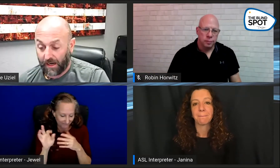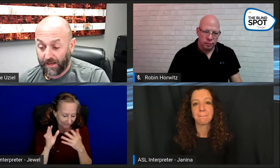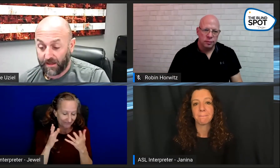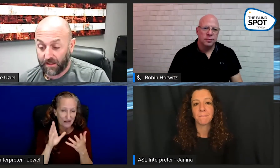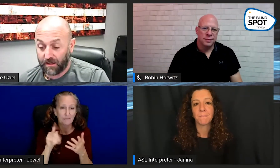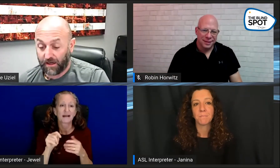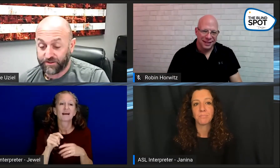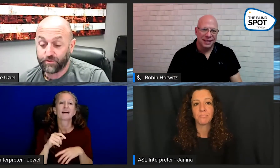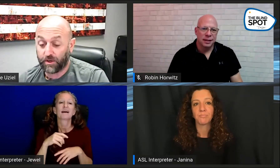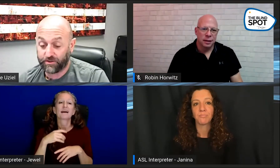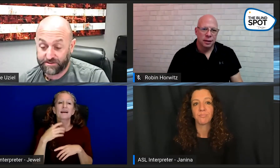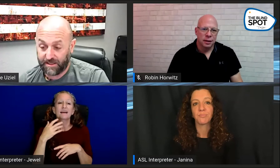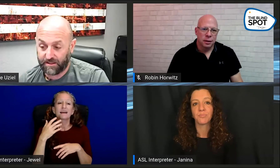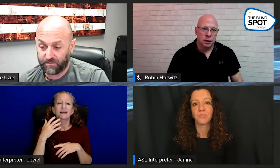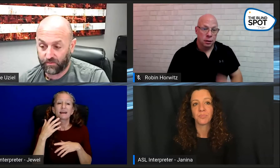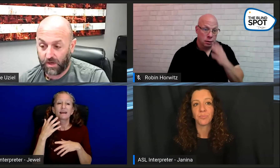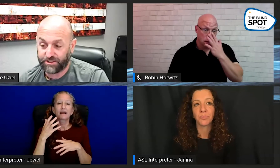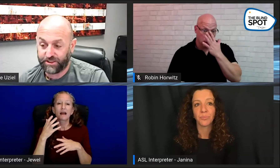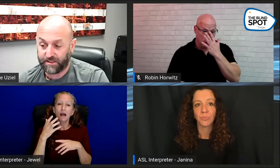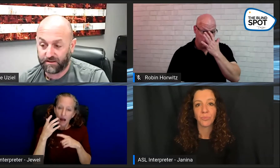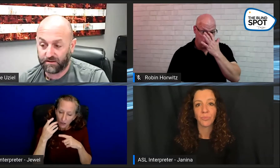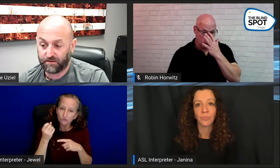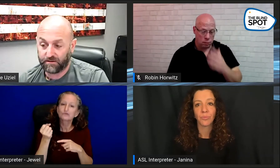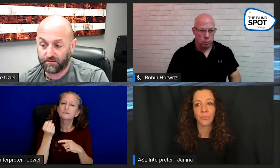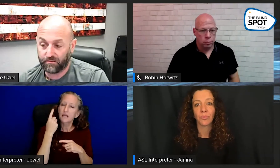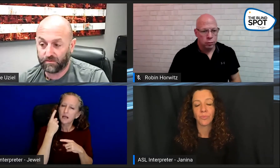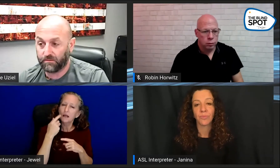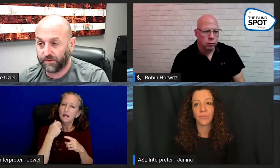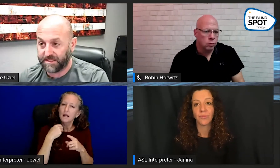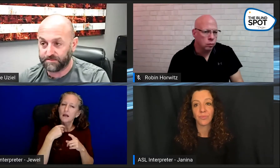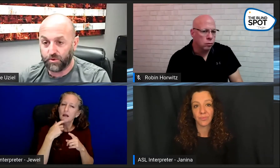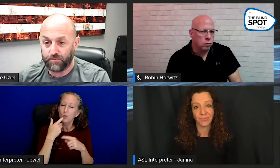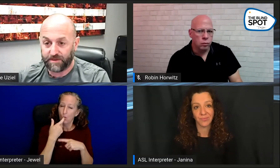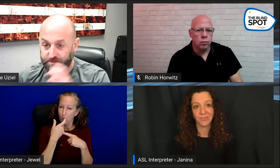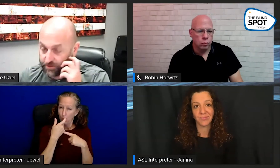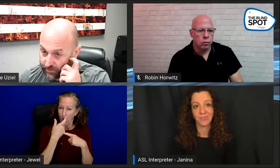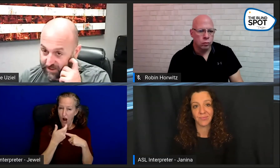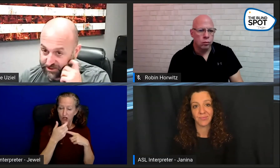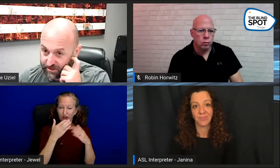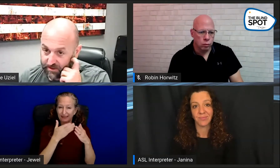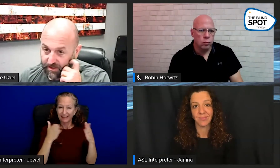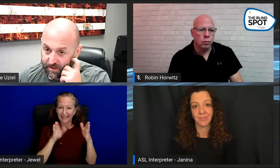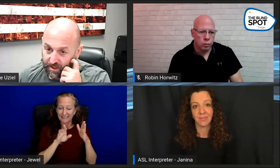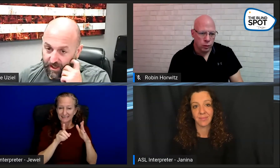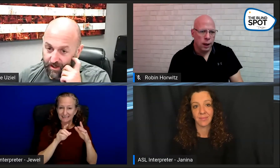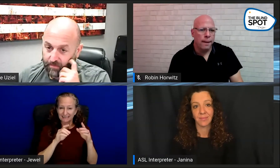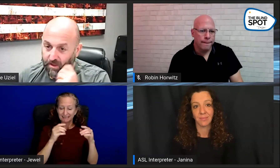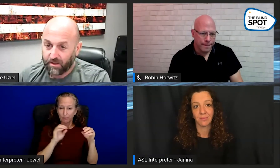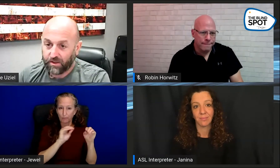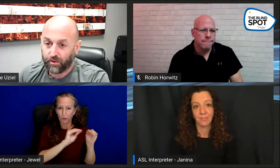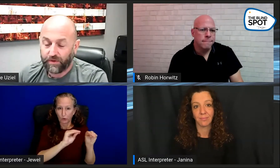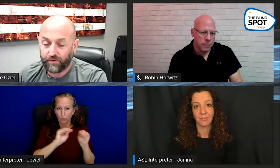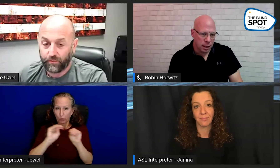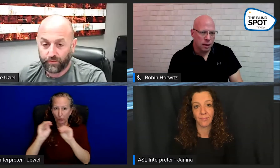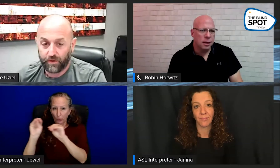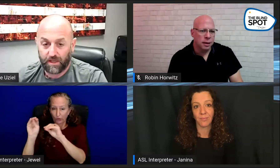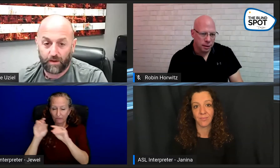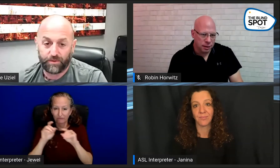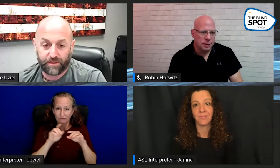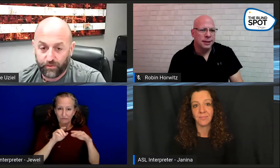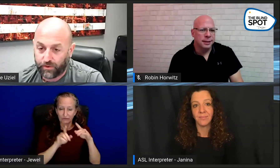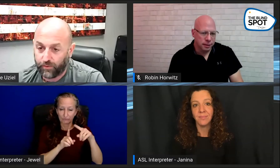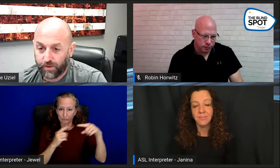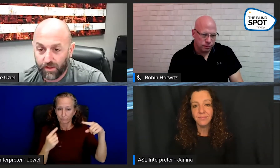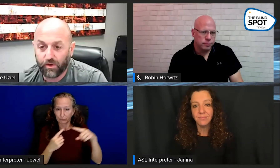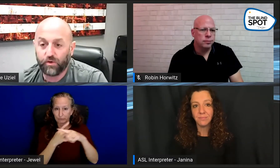But I do understand watching things move in a certain direction. We do a lot